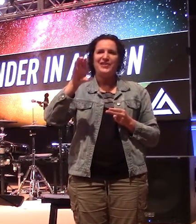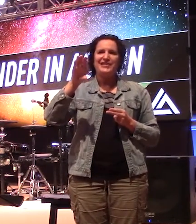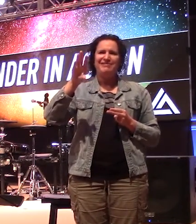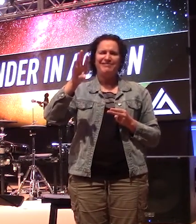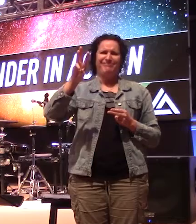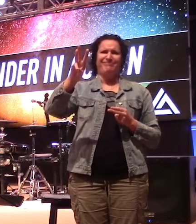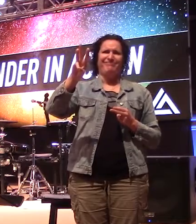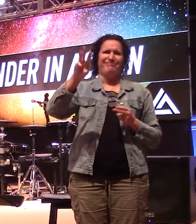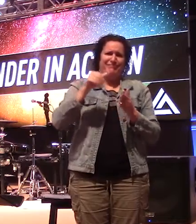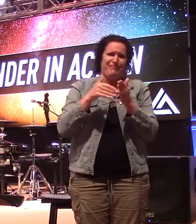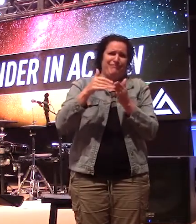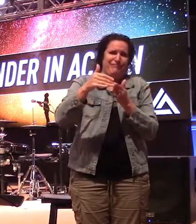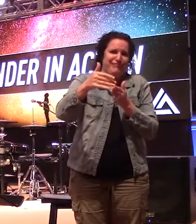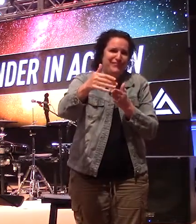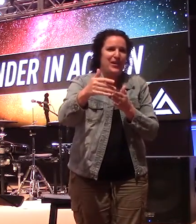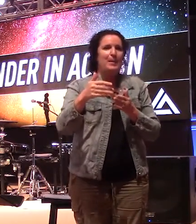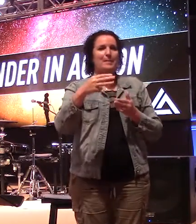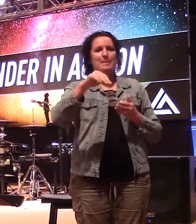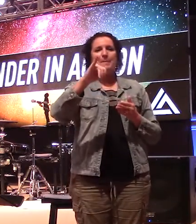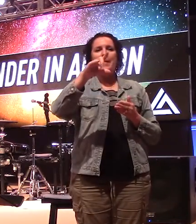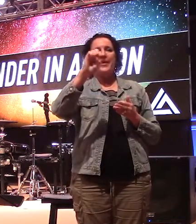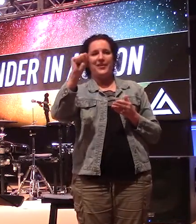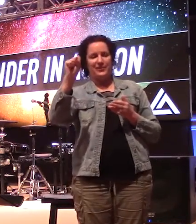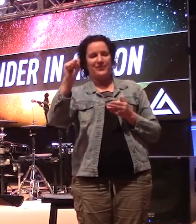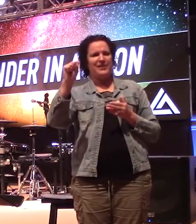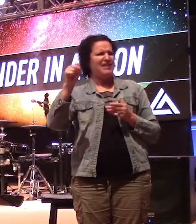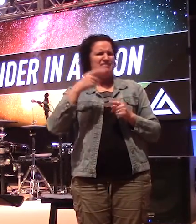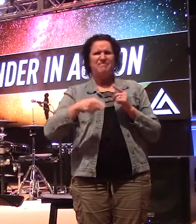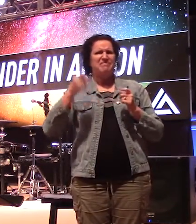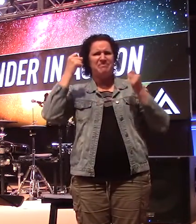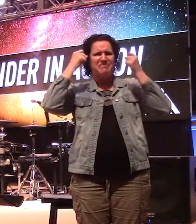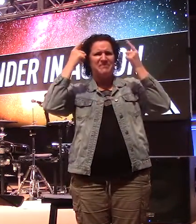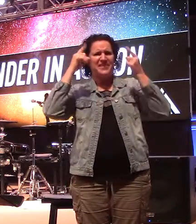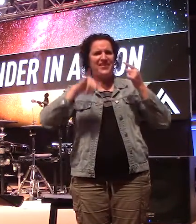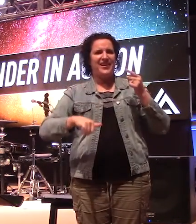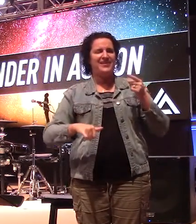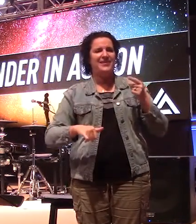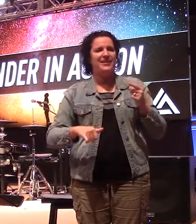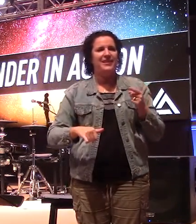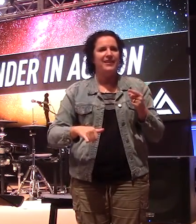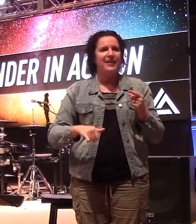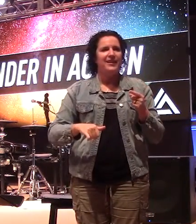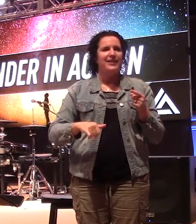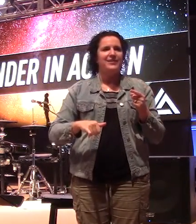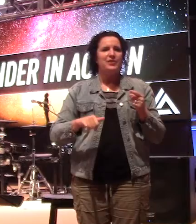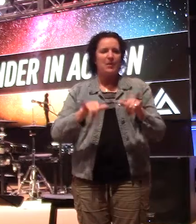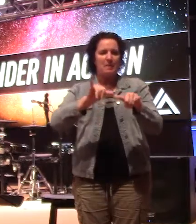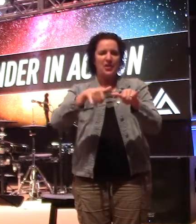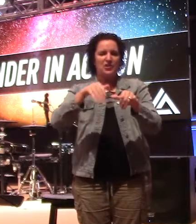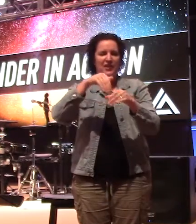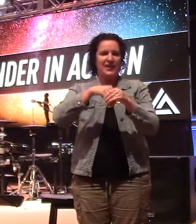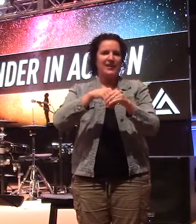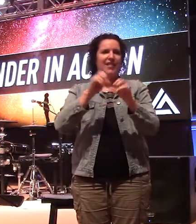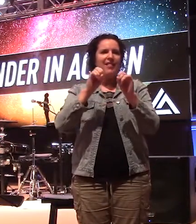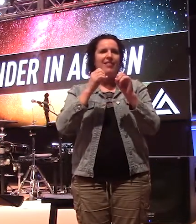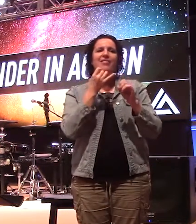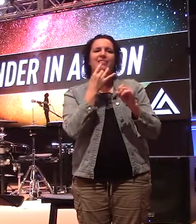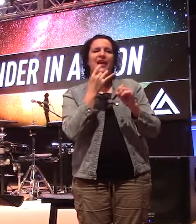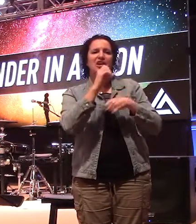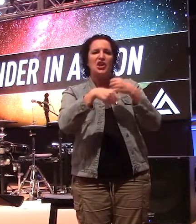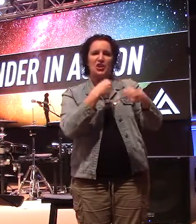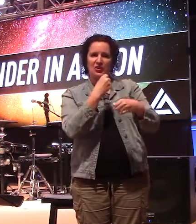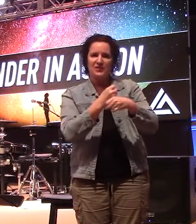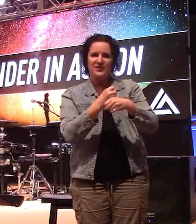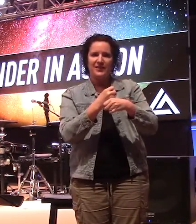told. What is that? We can't comprehend that. So instead we measure it in light years. That's how far light travels in a